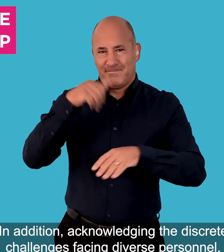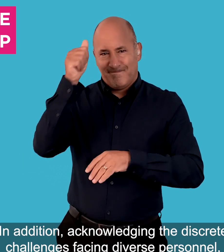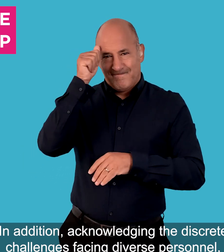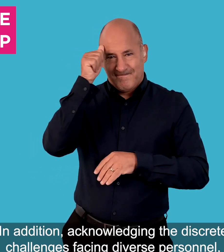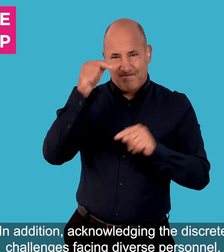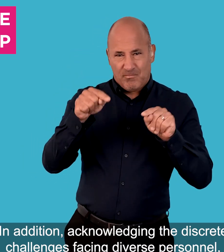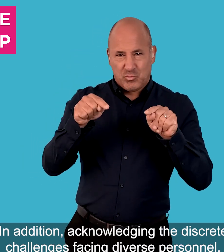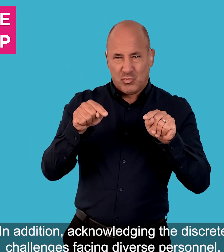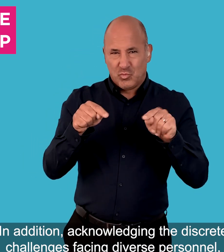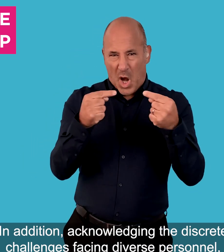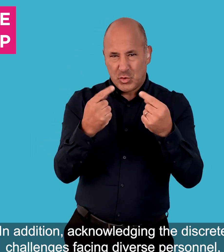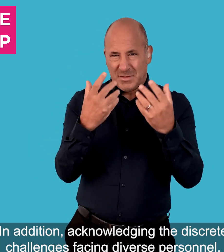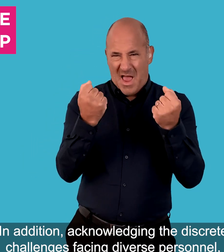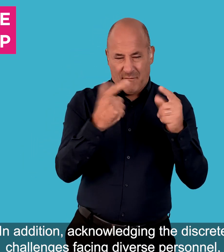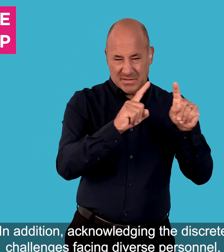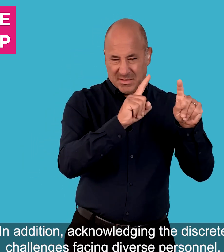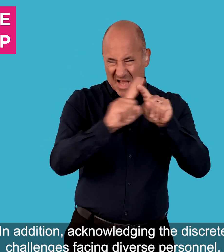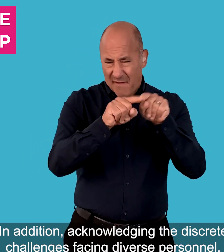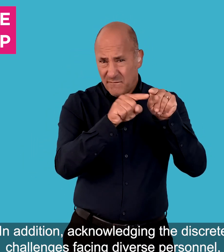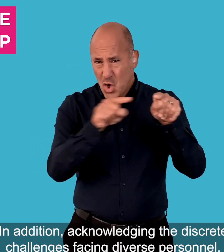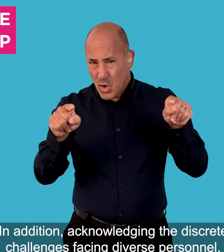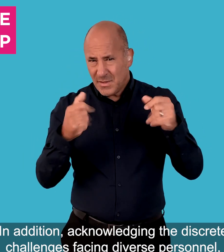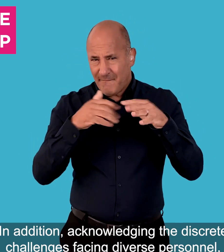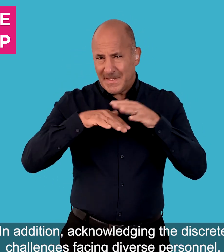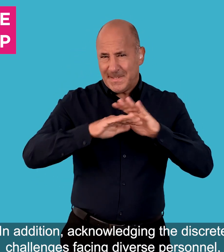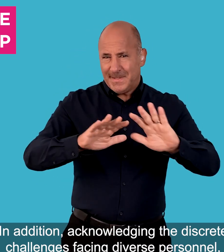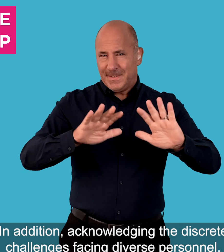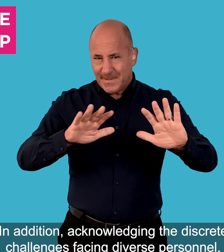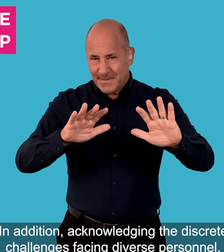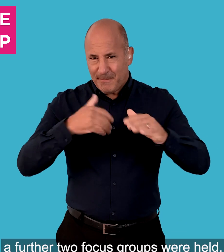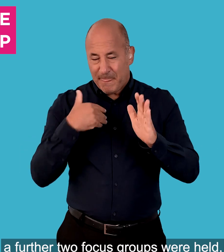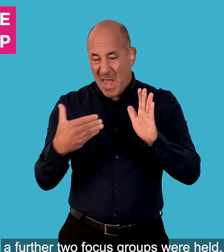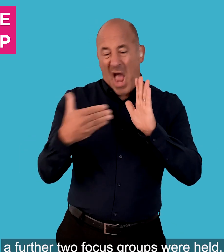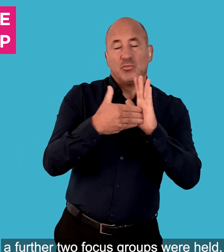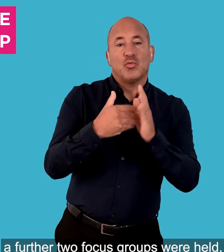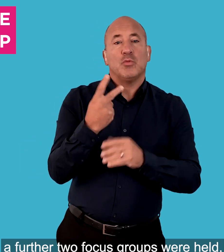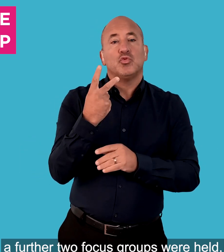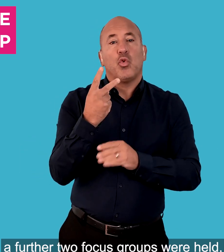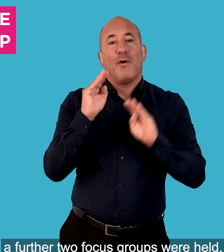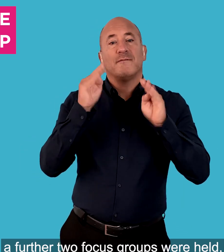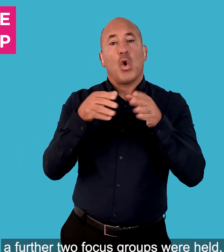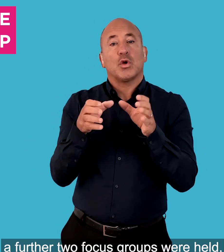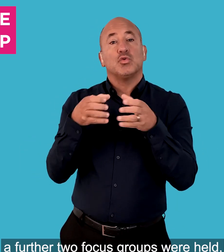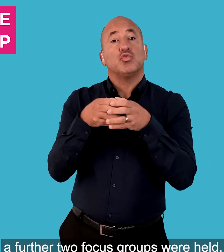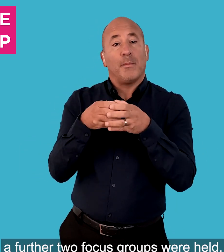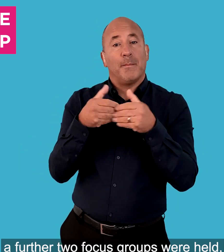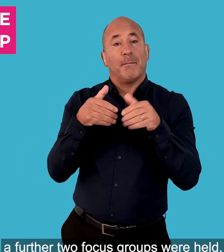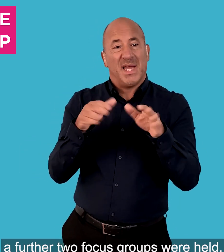In addition, acknowledging the discrete challenges facing diverse personnel, a further 2 focus groups were